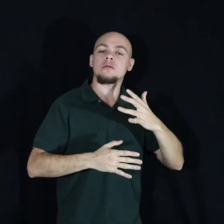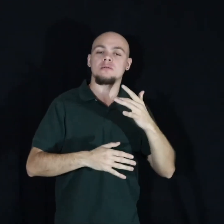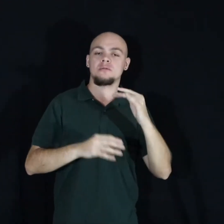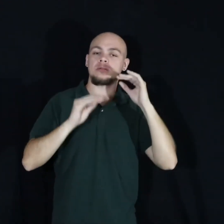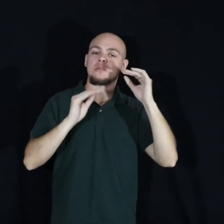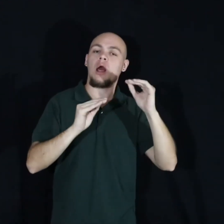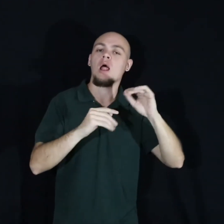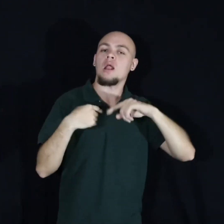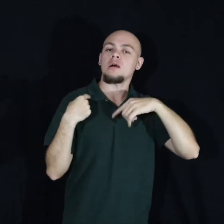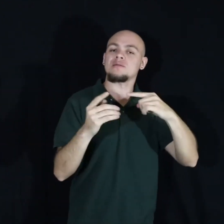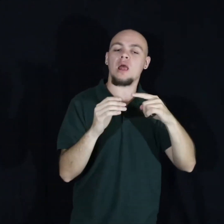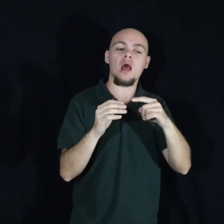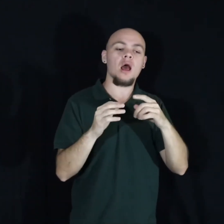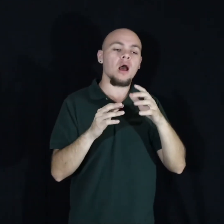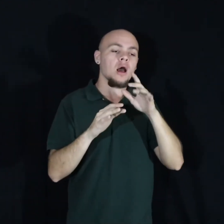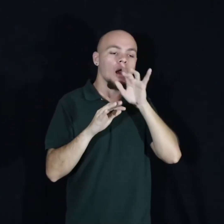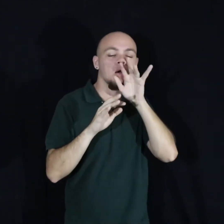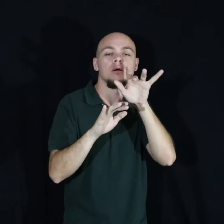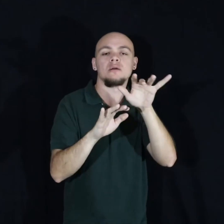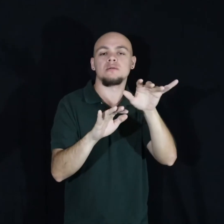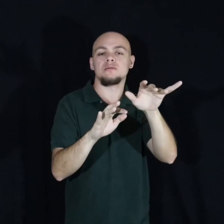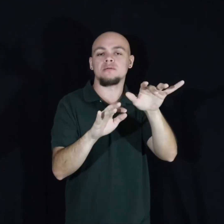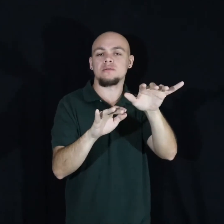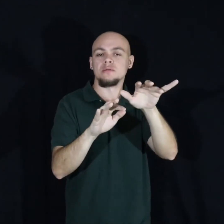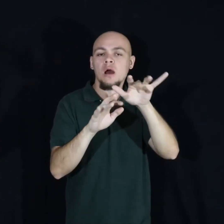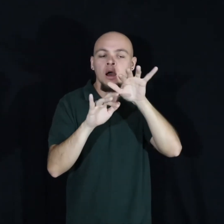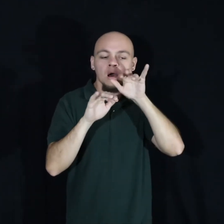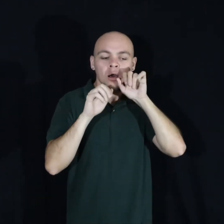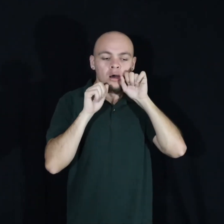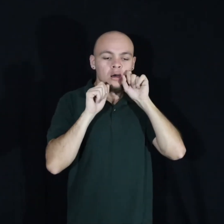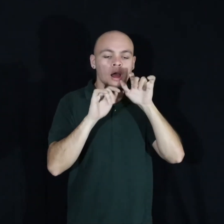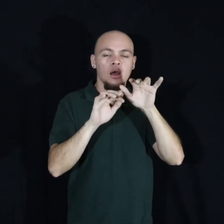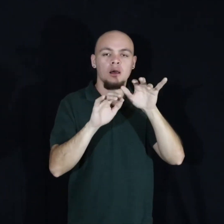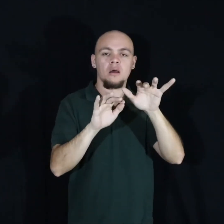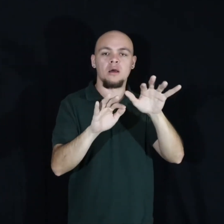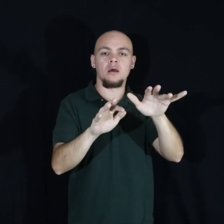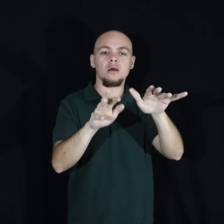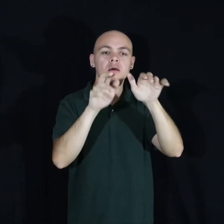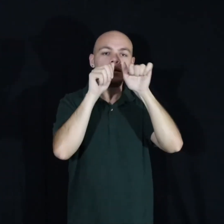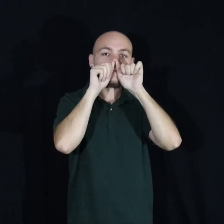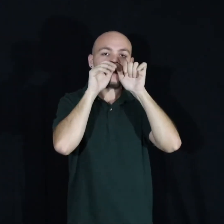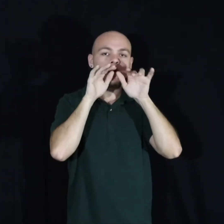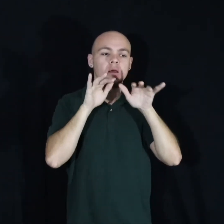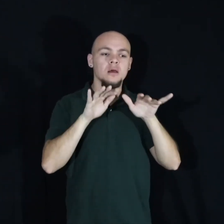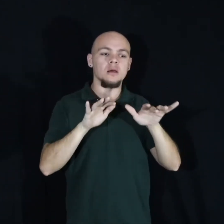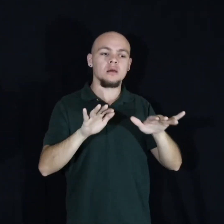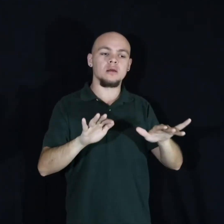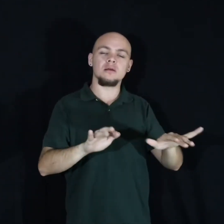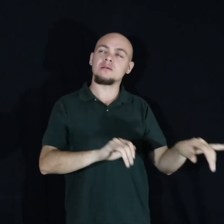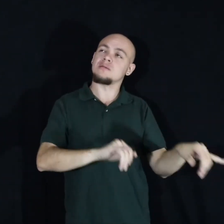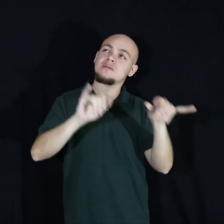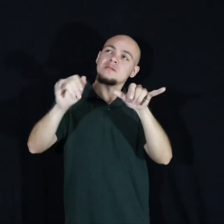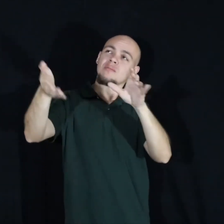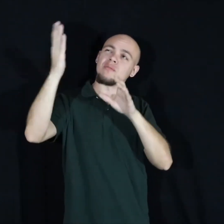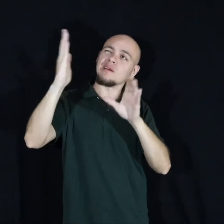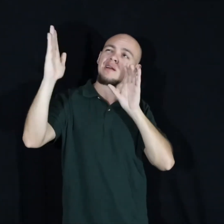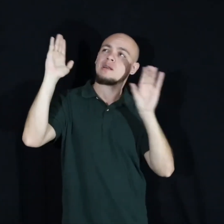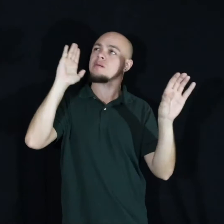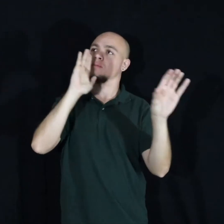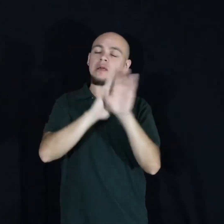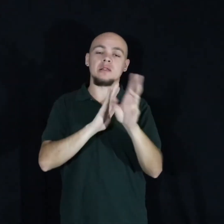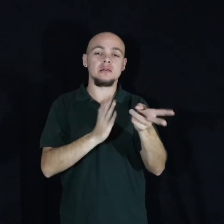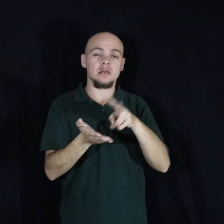of the stanza, then exhale, exaltations, ex nihilo. He kneeled down